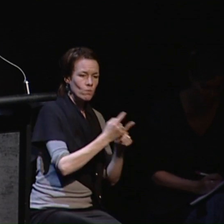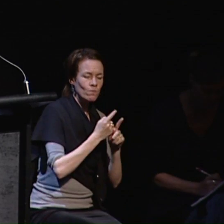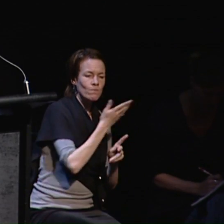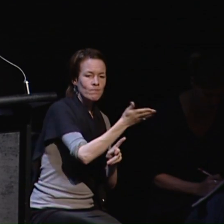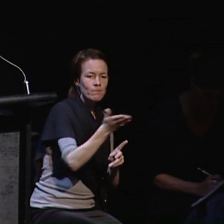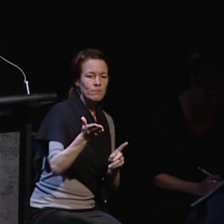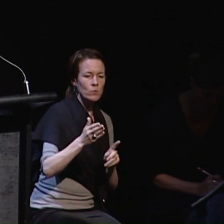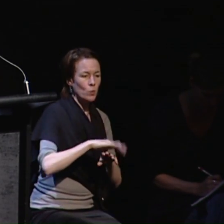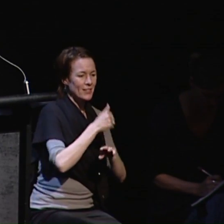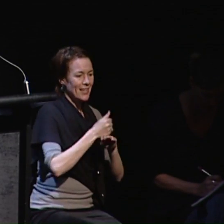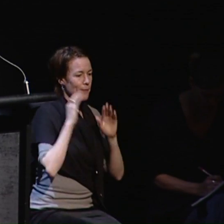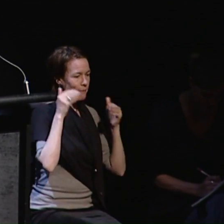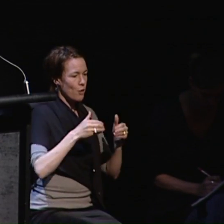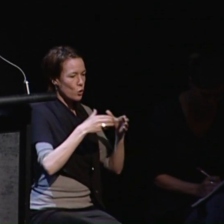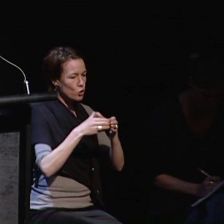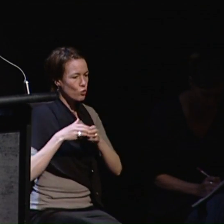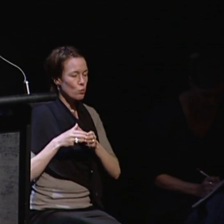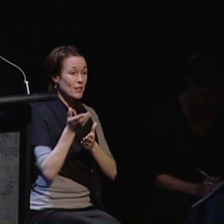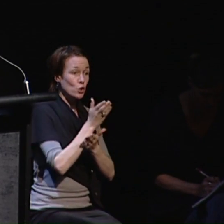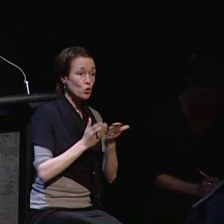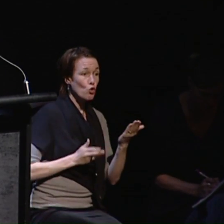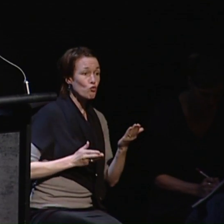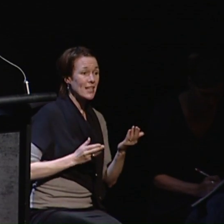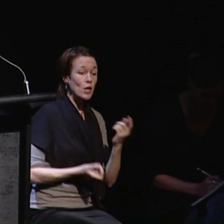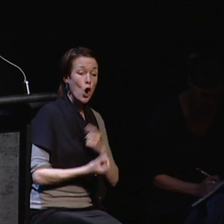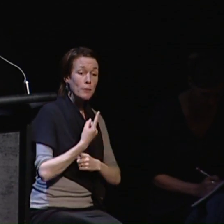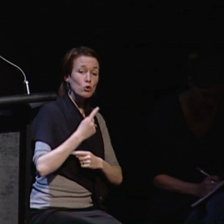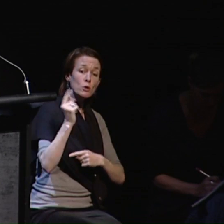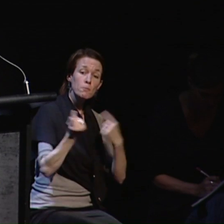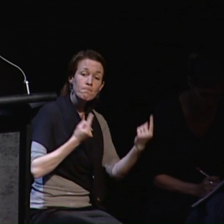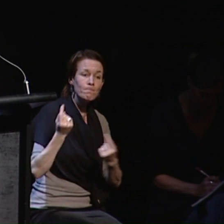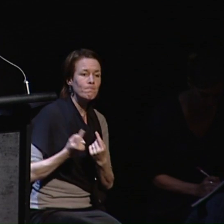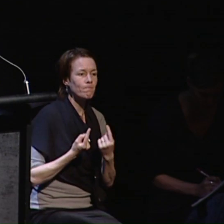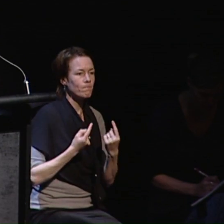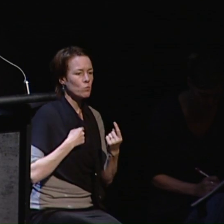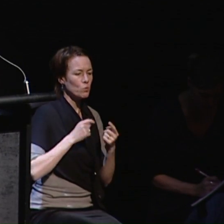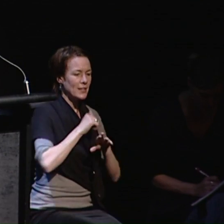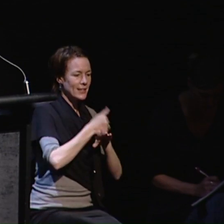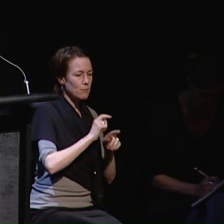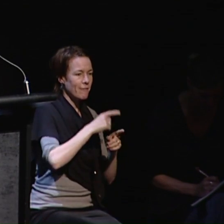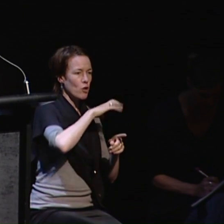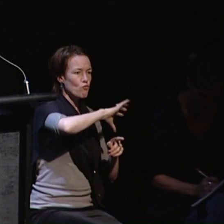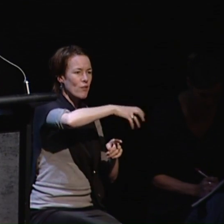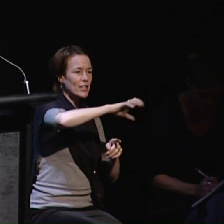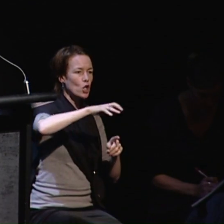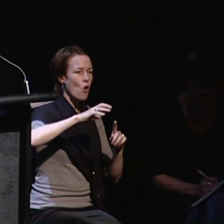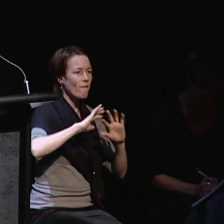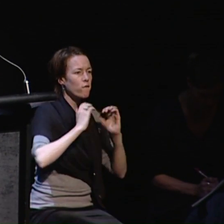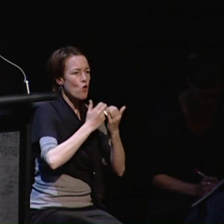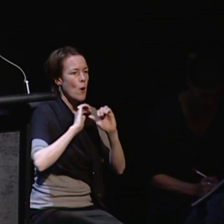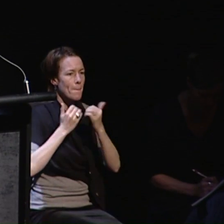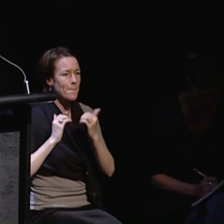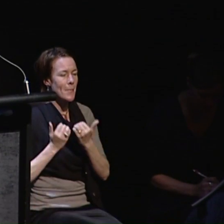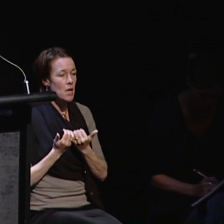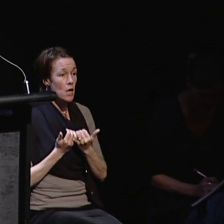had stories, we had opportunities for people to come together at regional forums. And over the course of 2 years, we